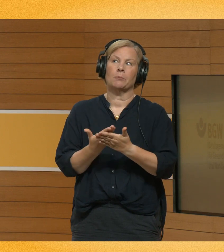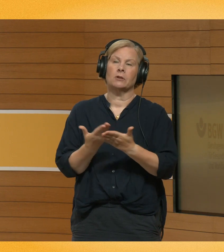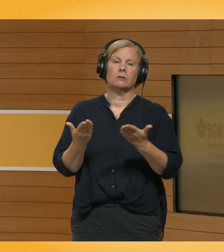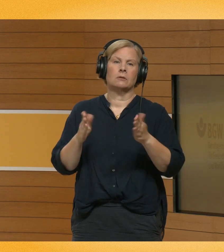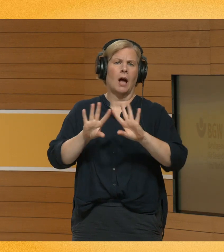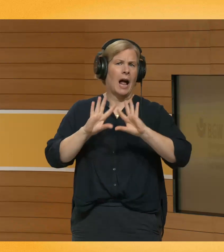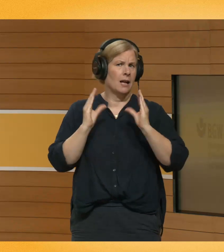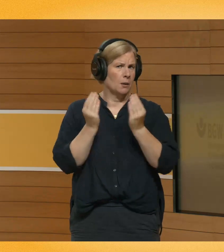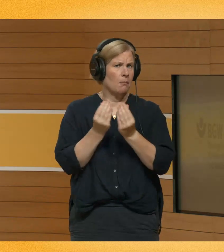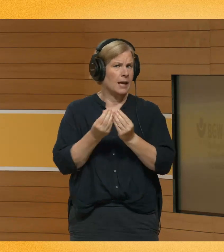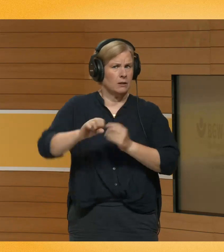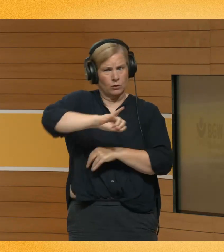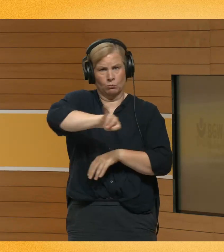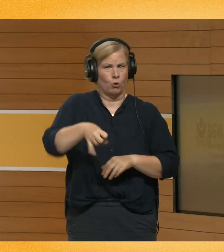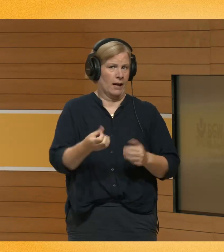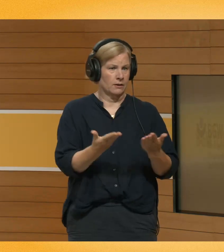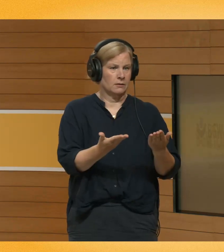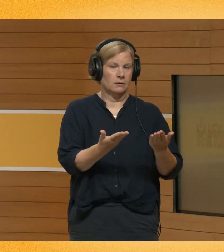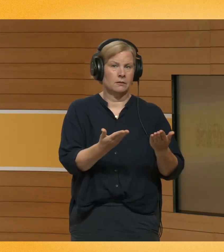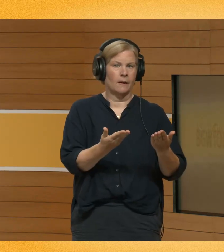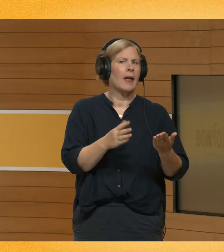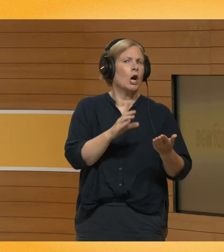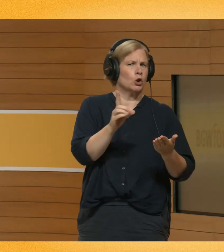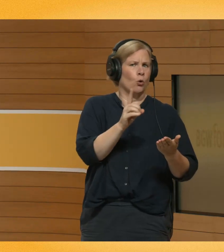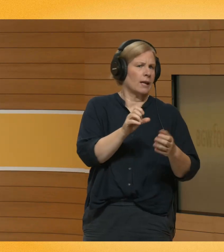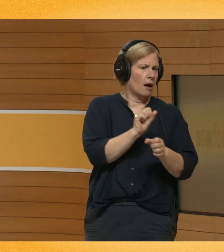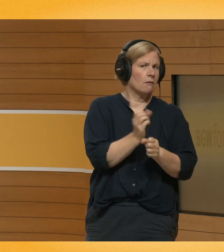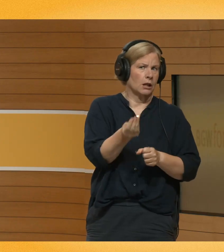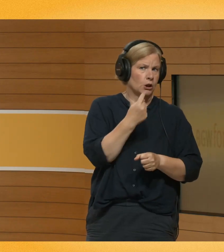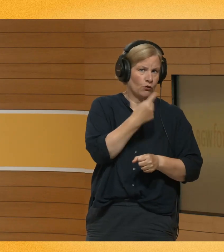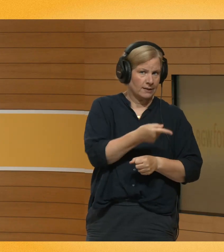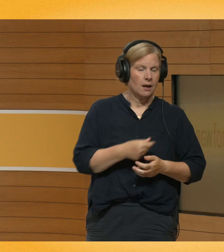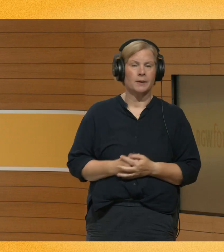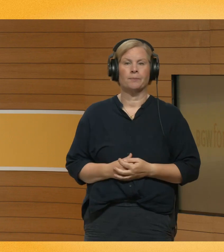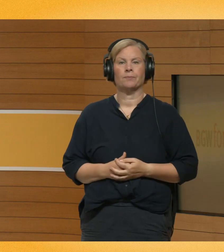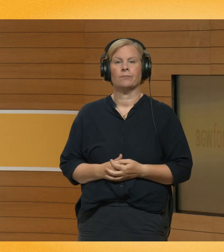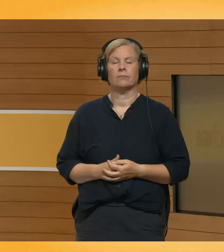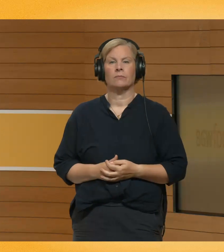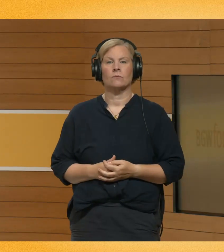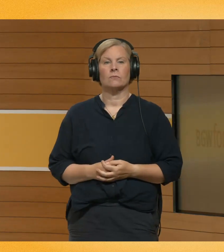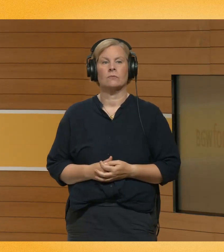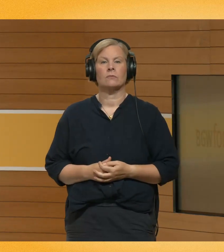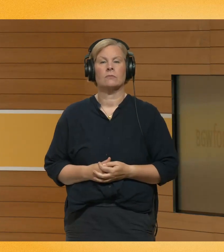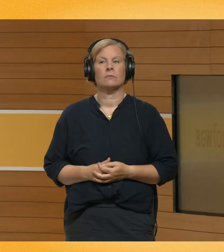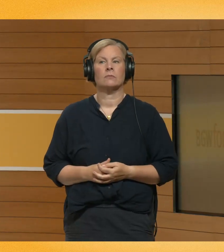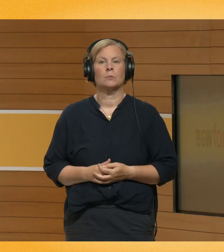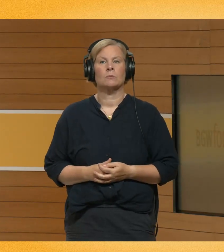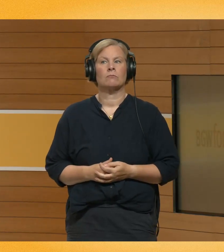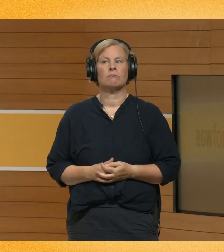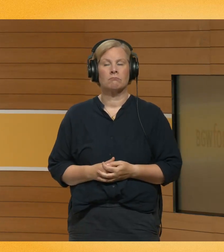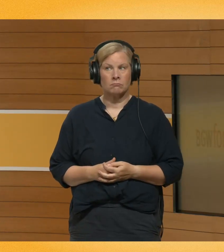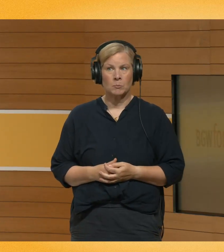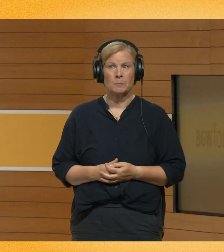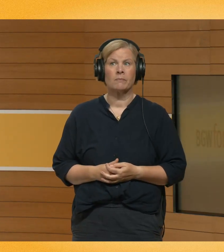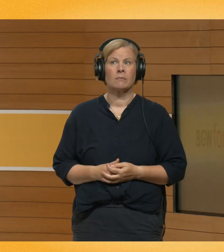for the patients within all the hospitals, within the entire project. But for ourselves and our individual hospitals, that has